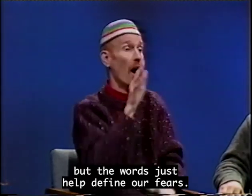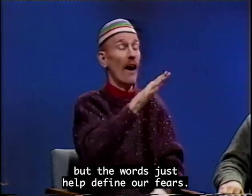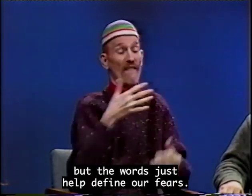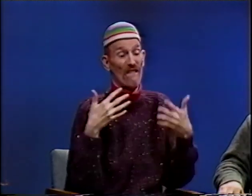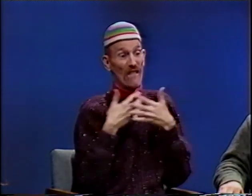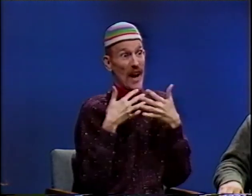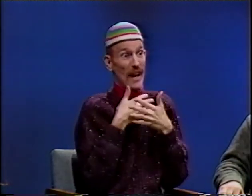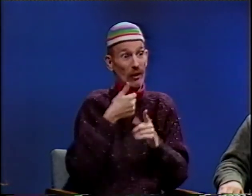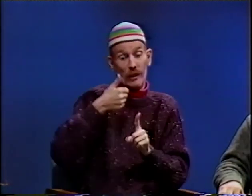fears.